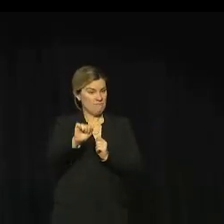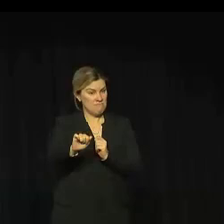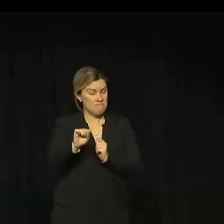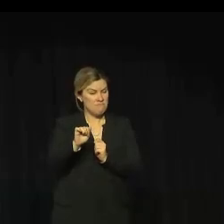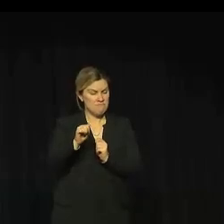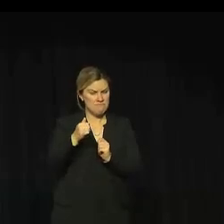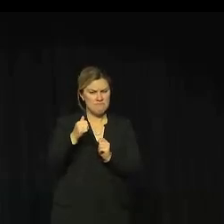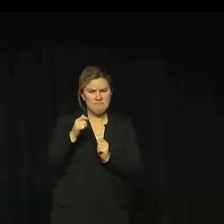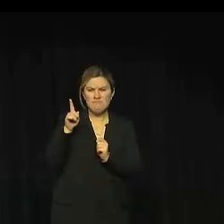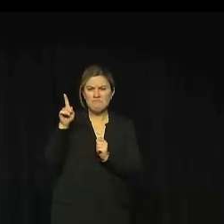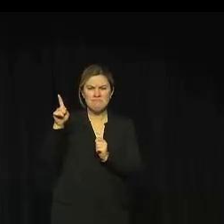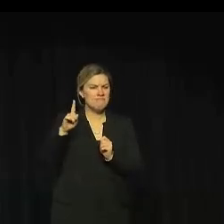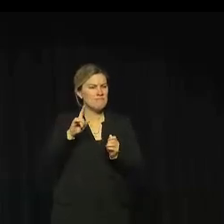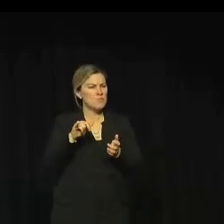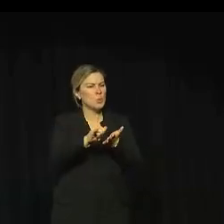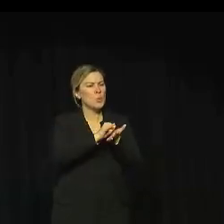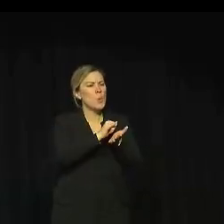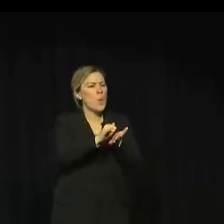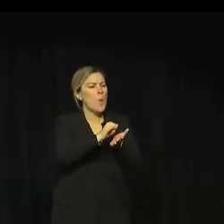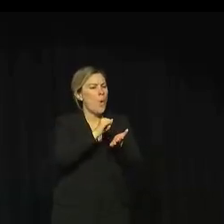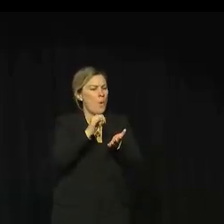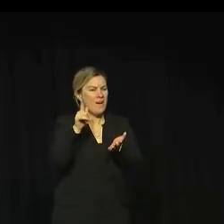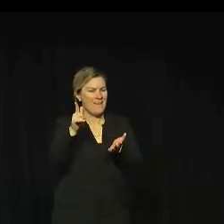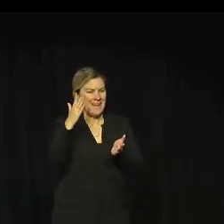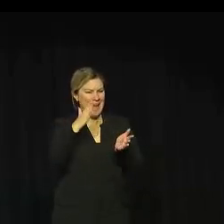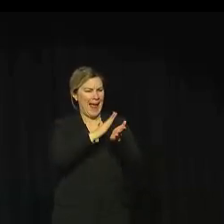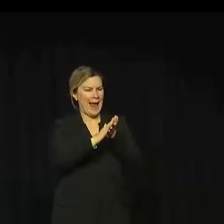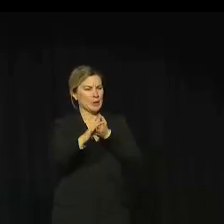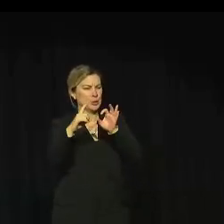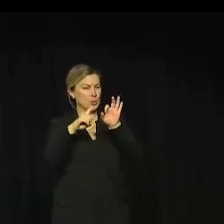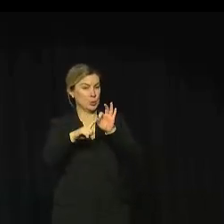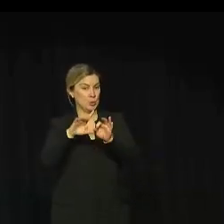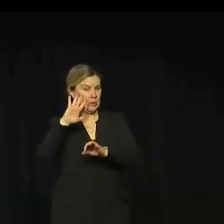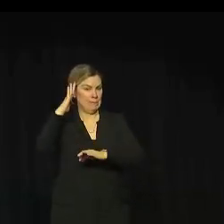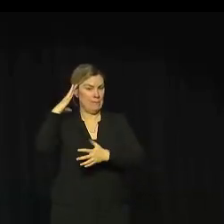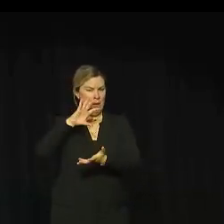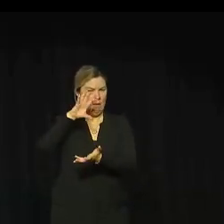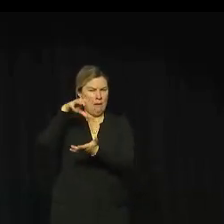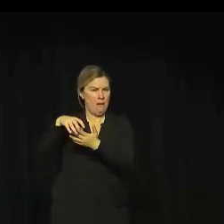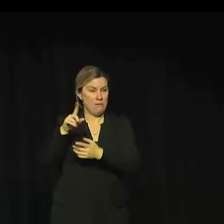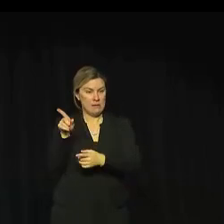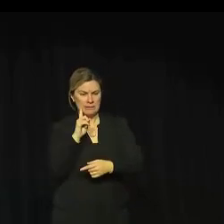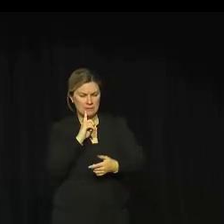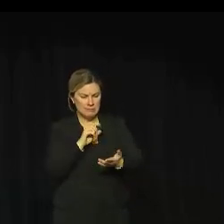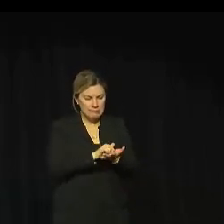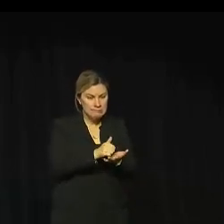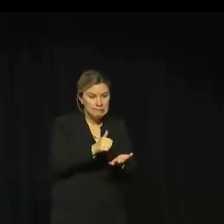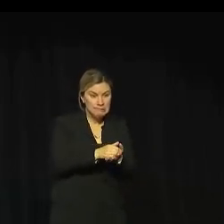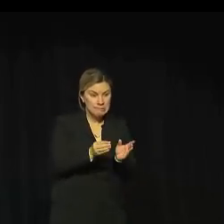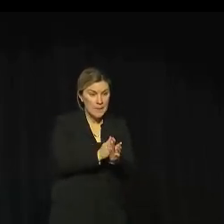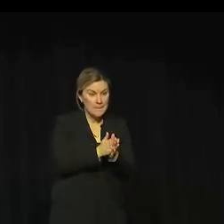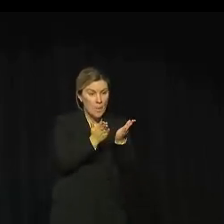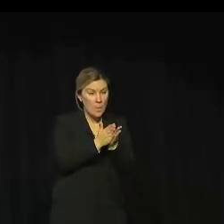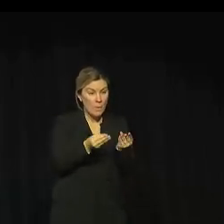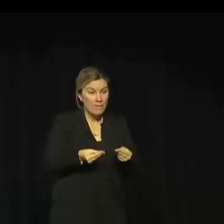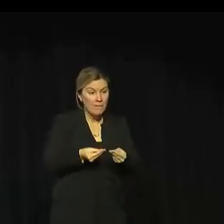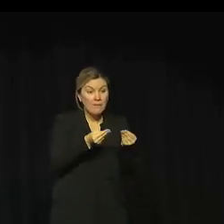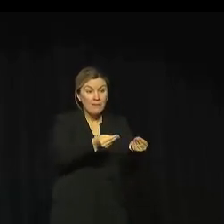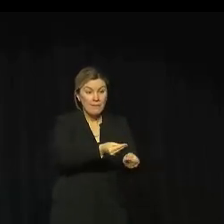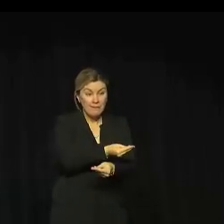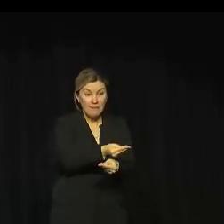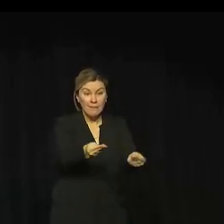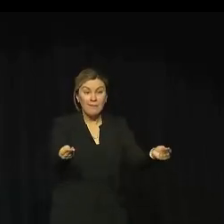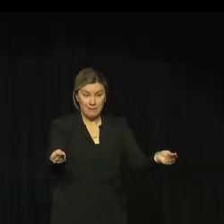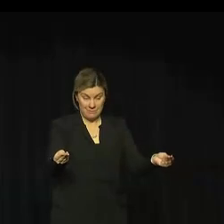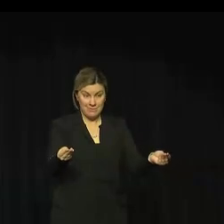UN headquarters was then based. It was a little publication. It was actually